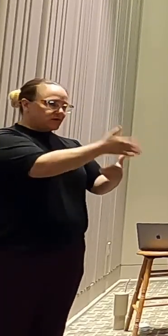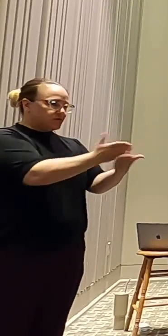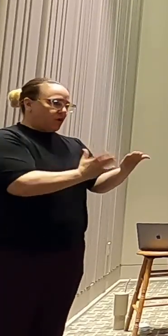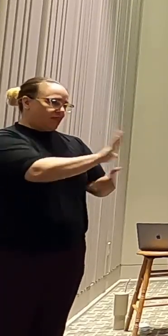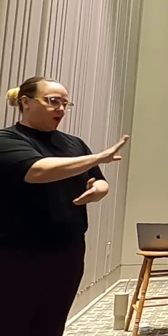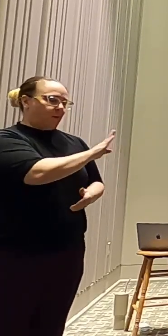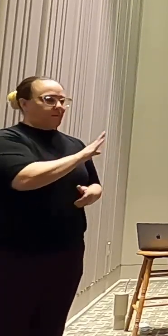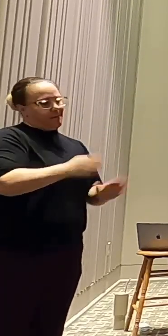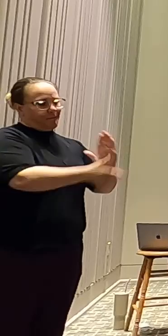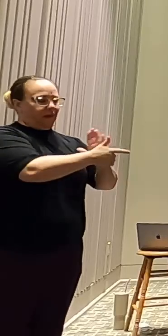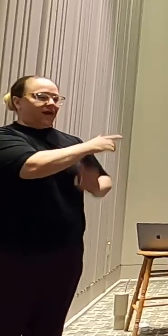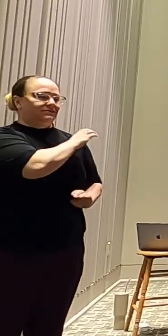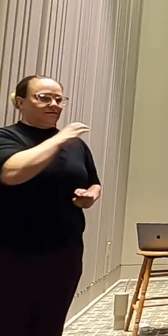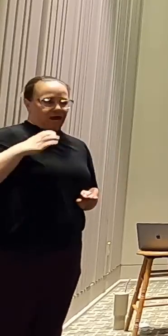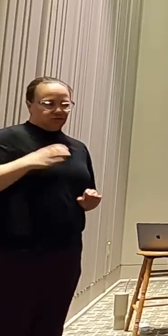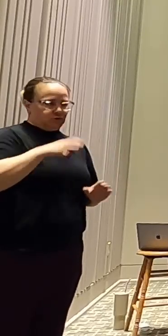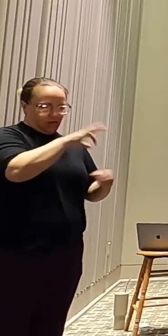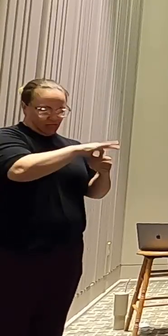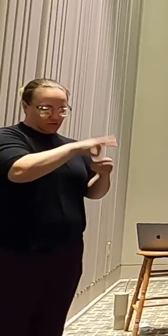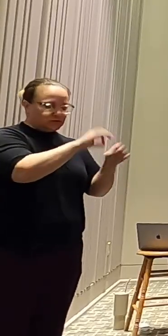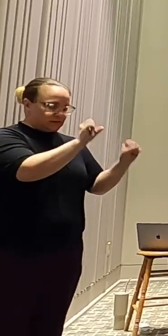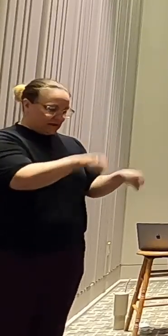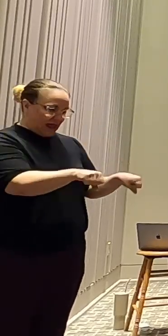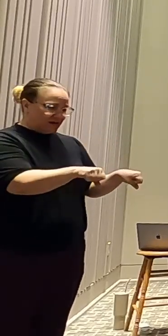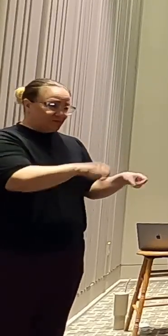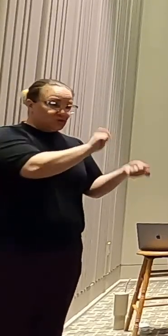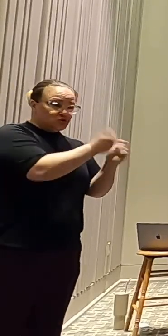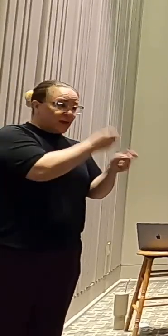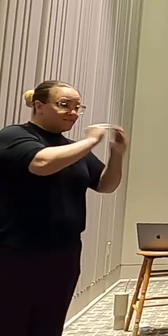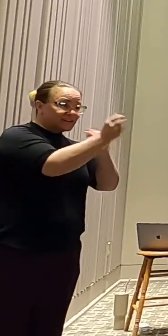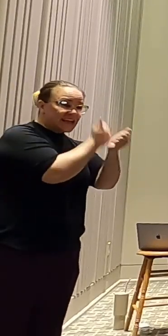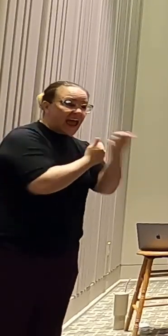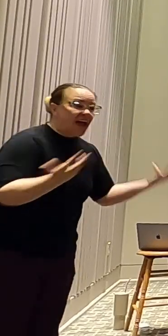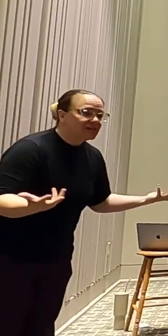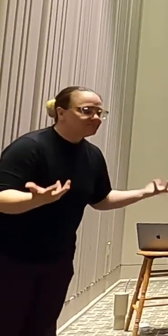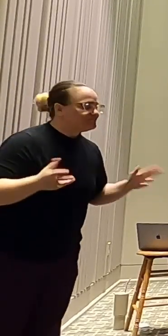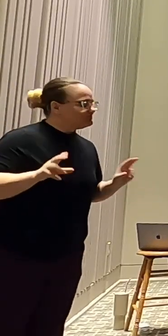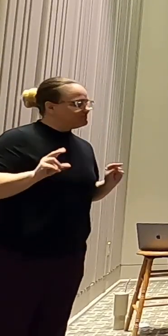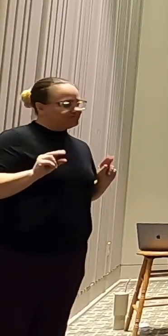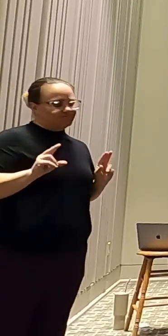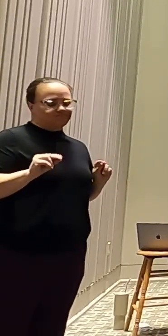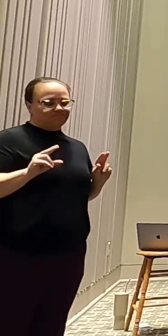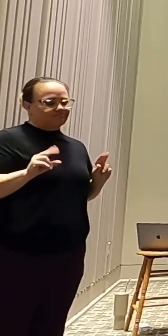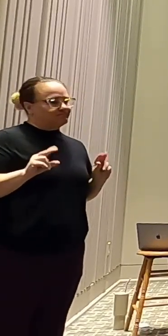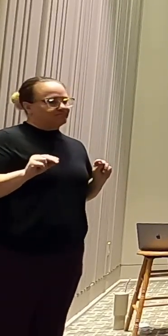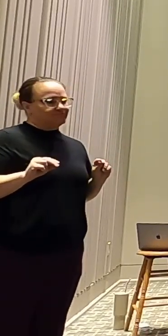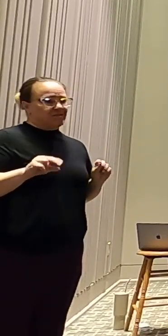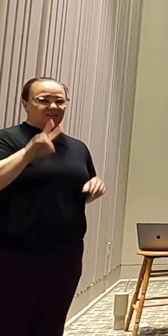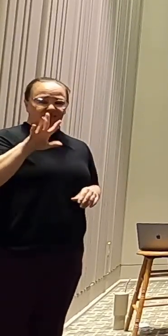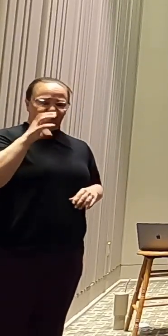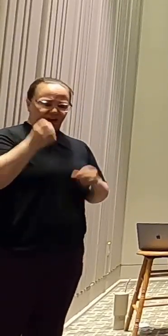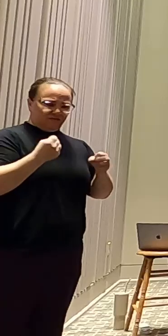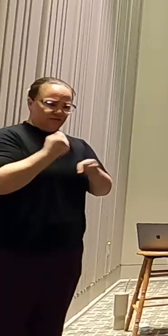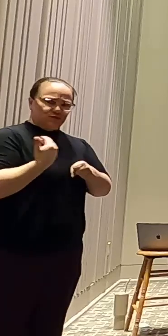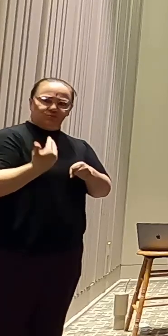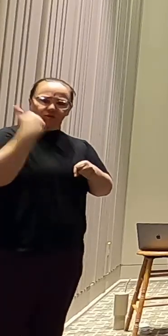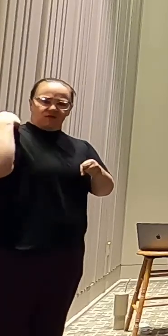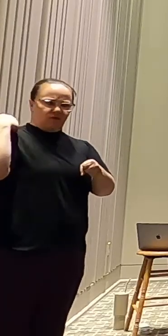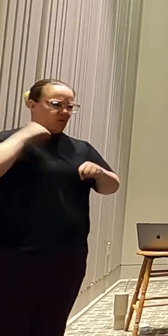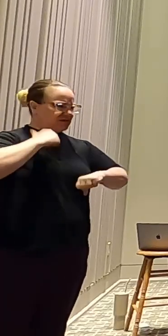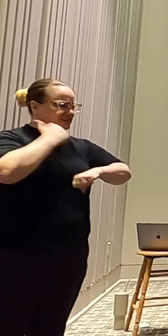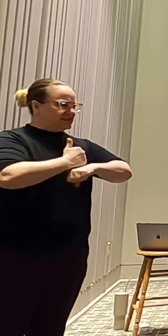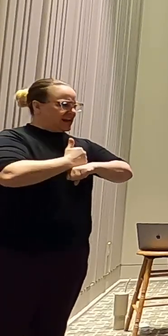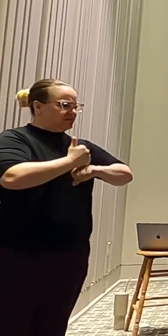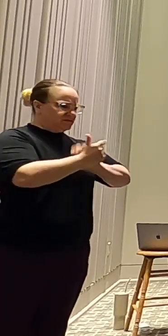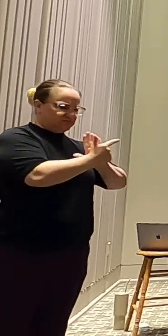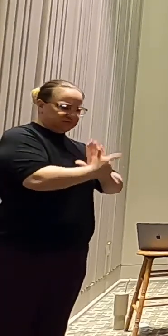elections. Of course, these changes did not fix everything that the Indian Act sought to get rid of 75 years before. Indigenous people